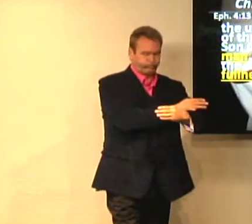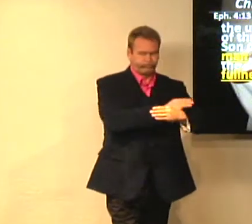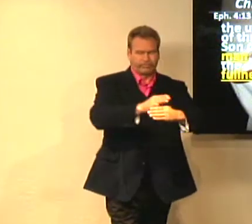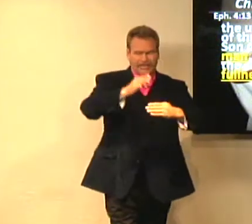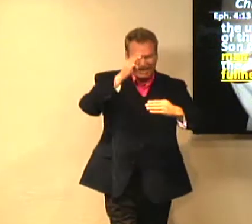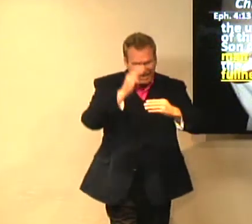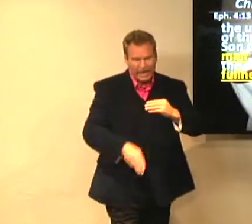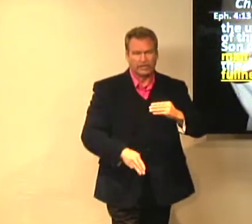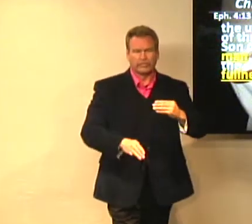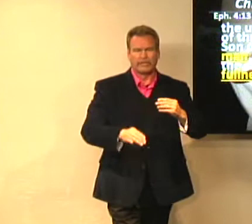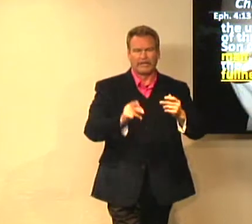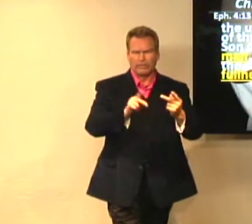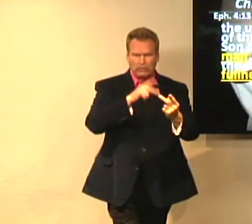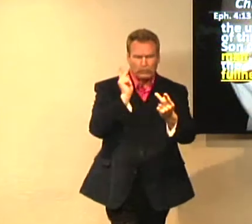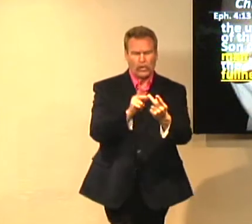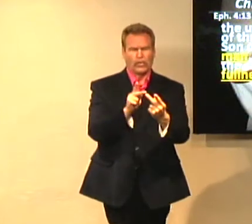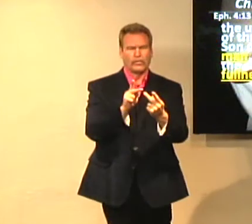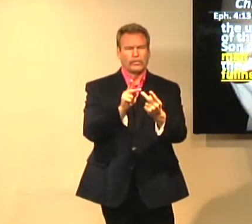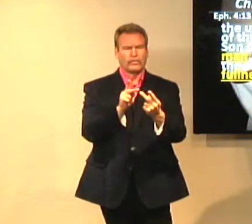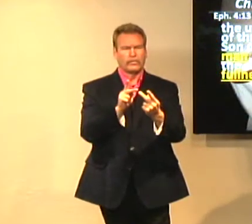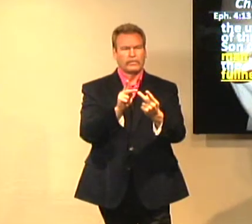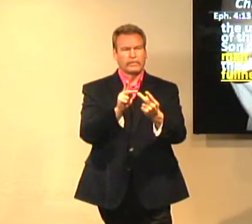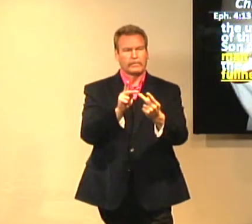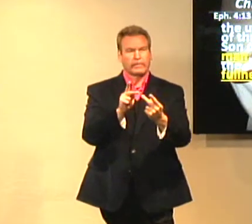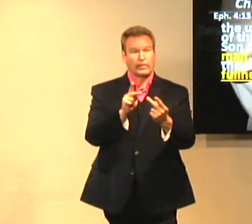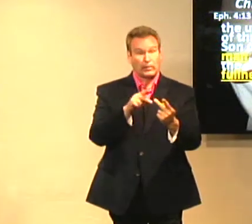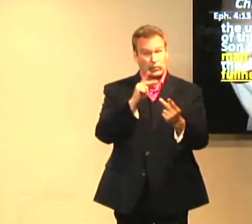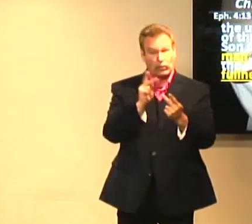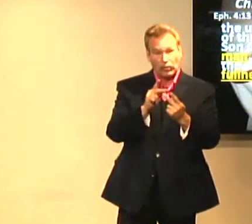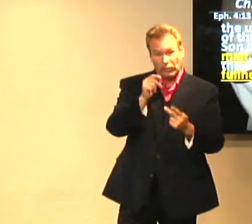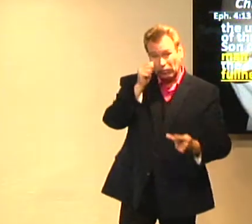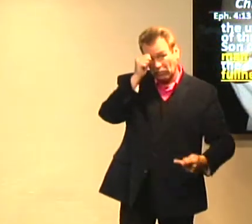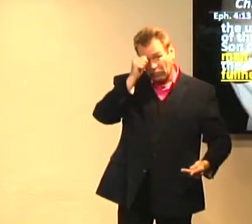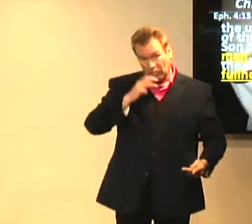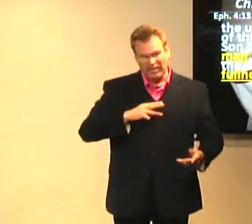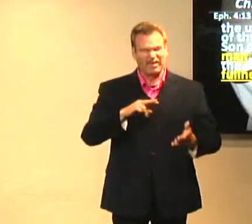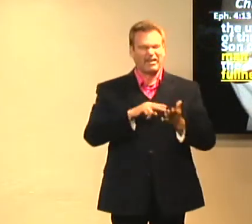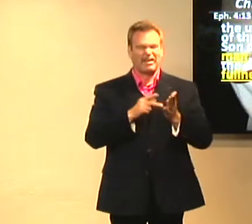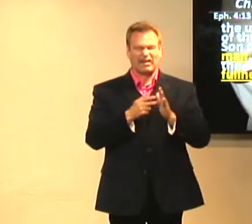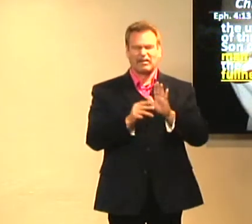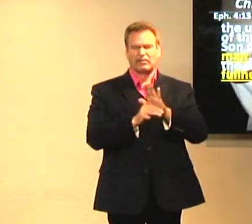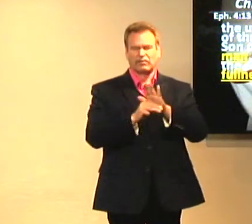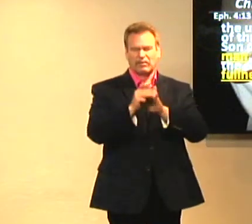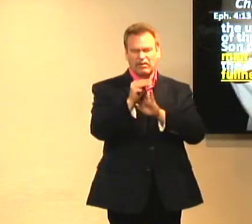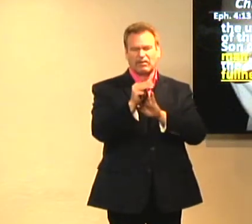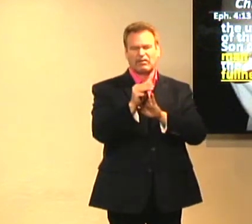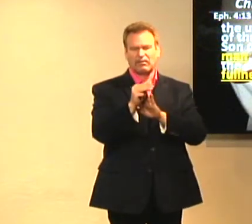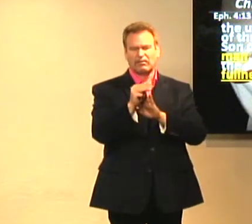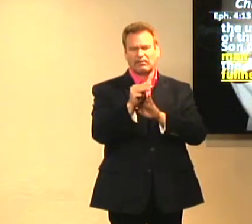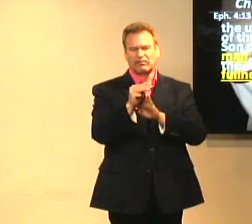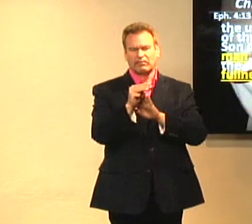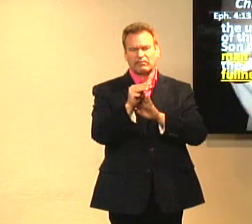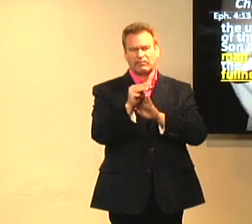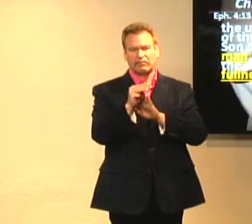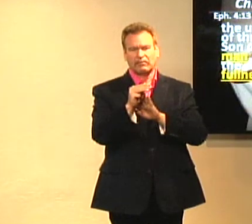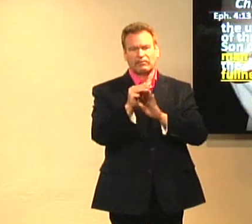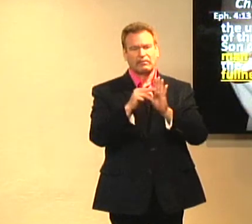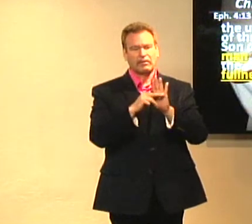actually speaks until the end, to the completion of perfection of a perfect man. So that actually, what it's really speaking of is